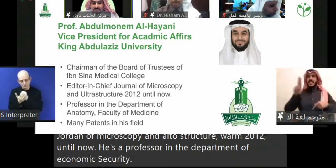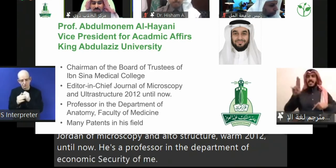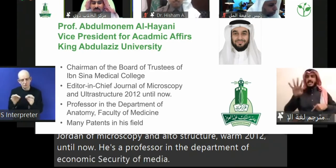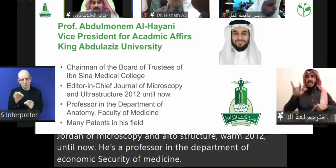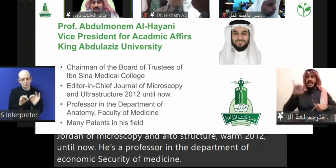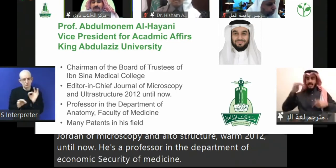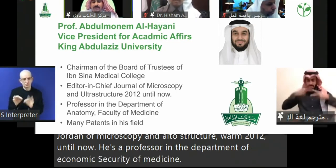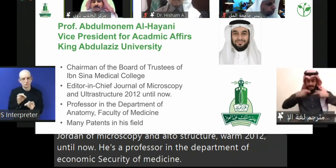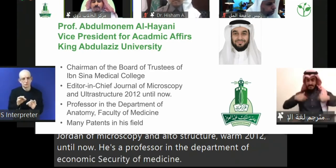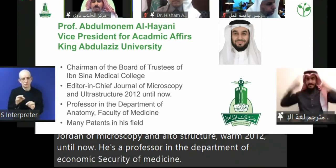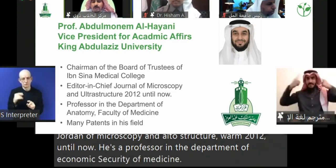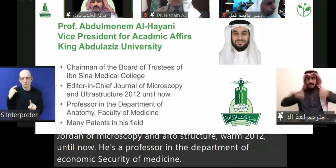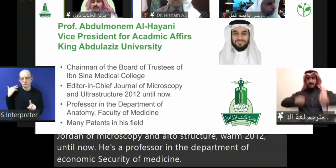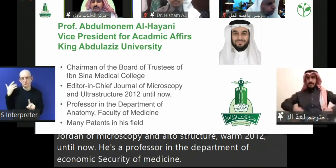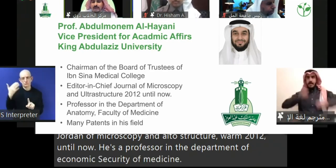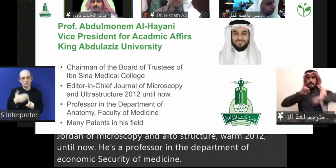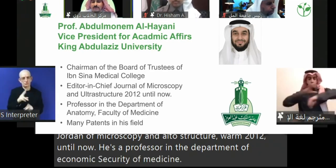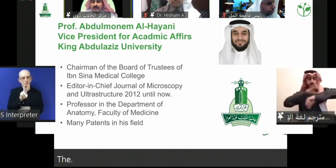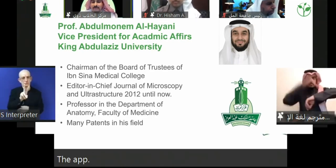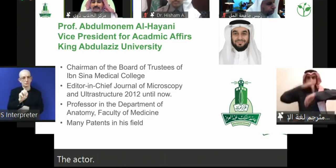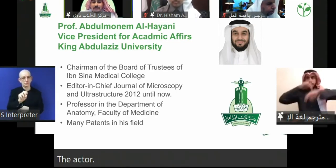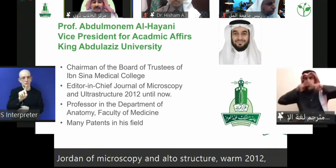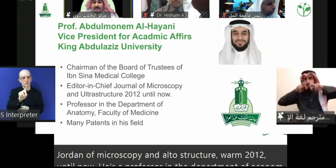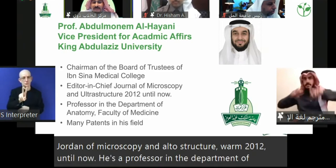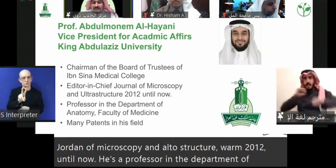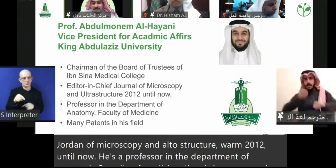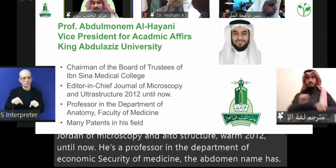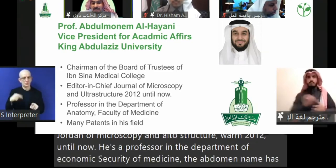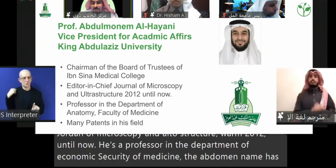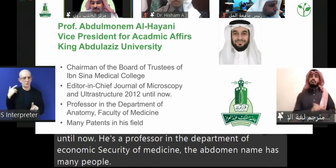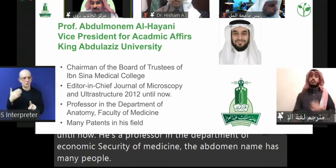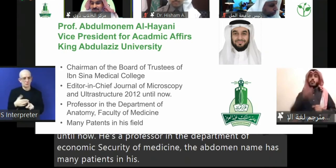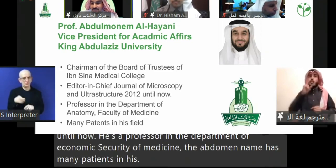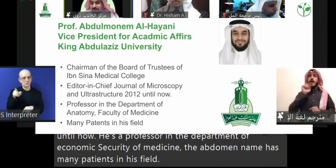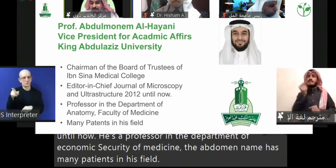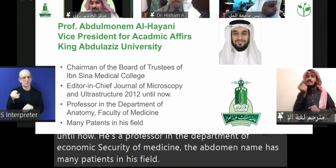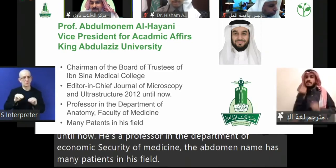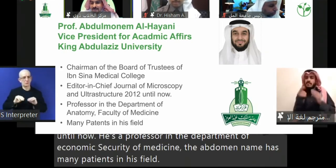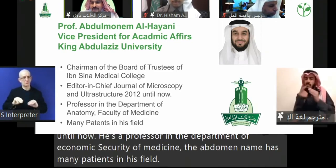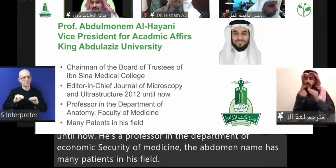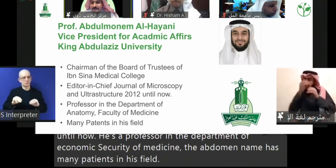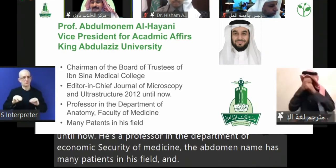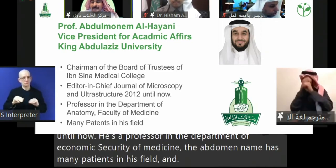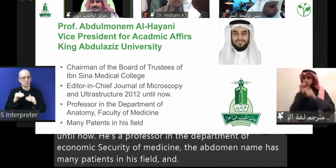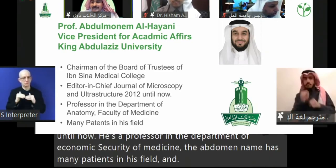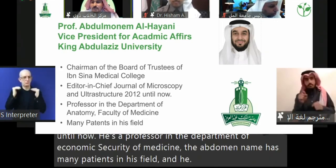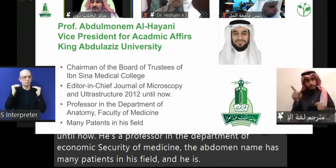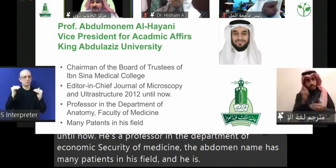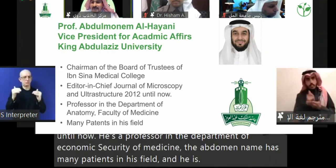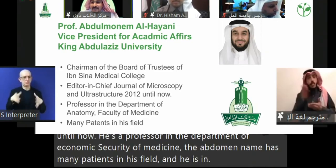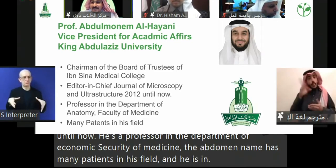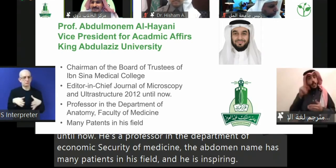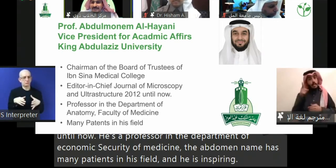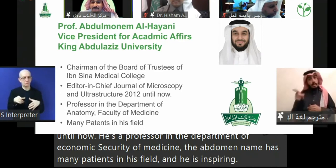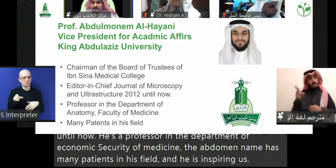Medicine. Dr. Abdulmonem has many patents in his field, and he is